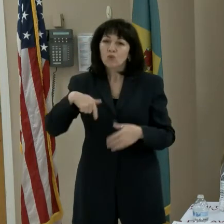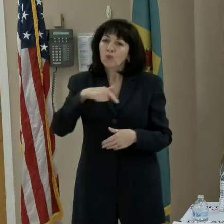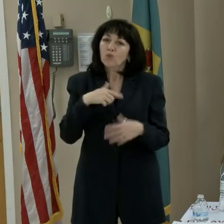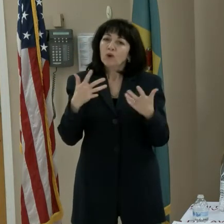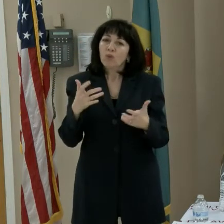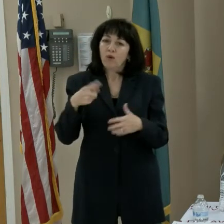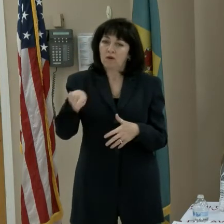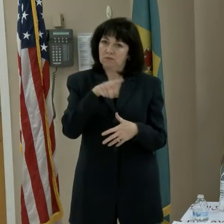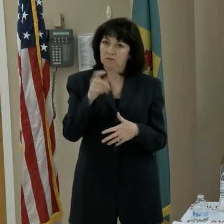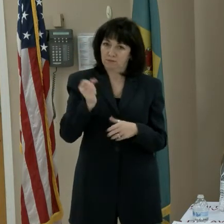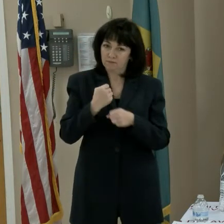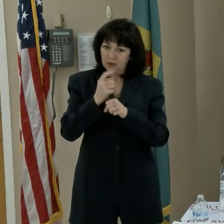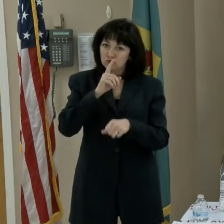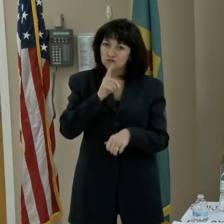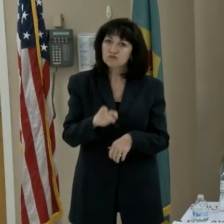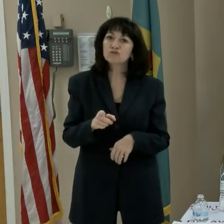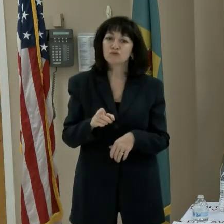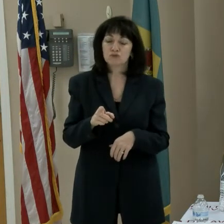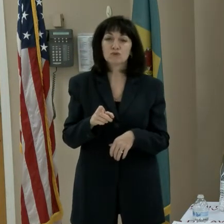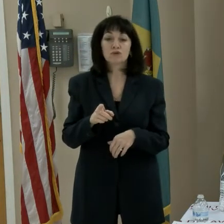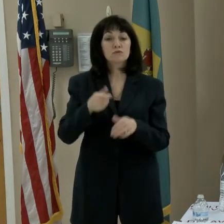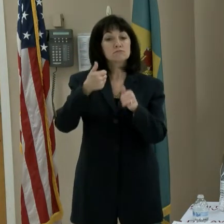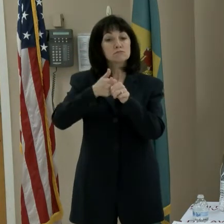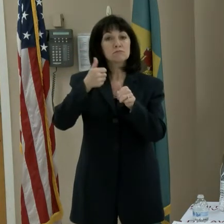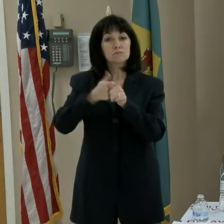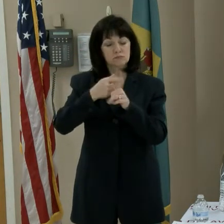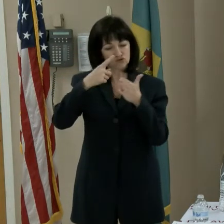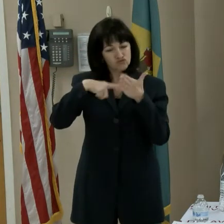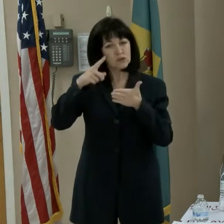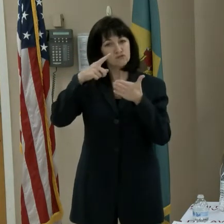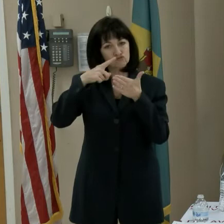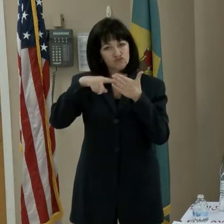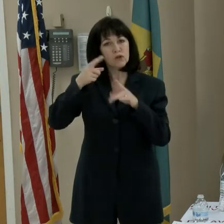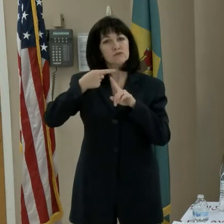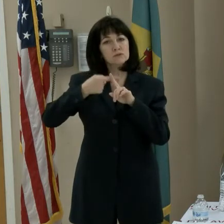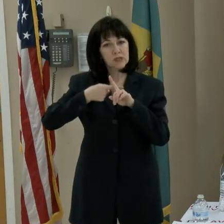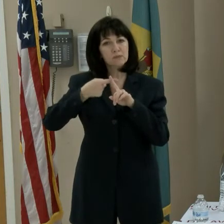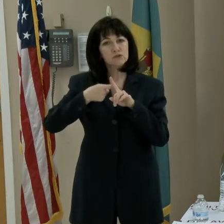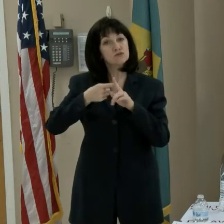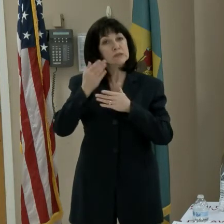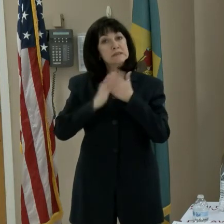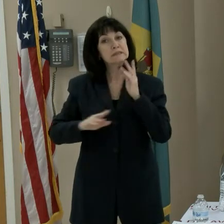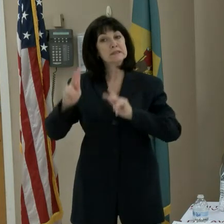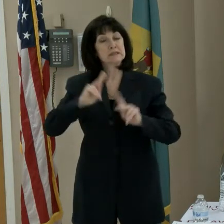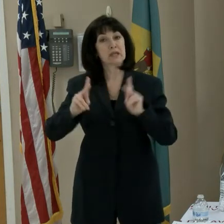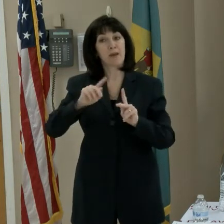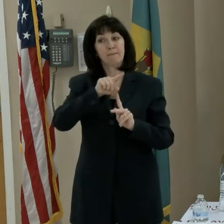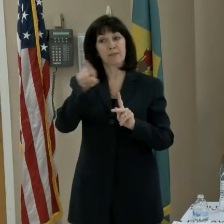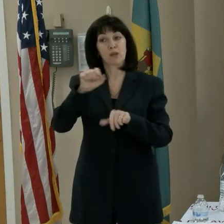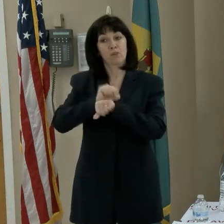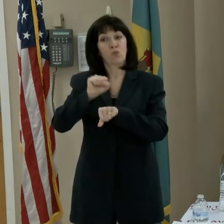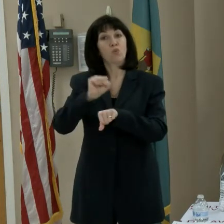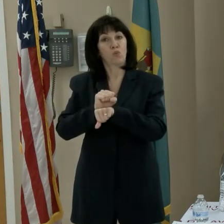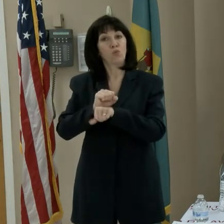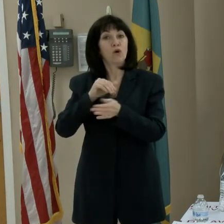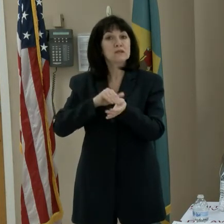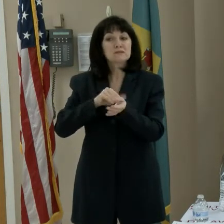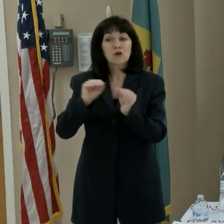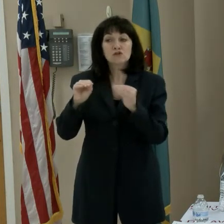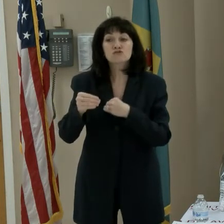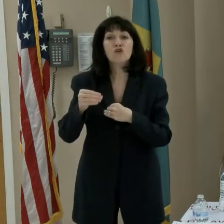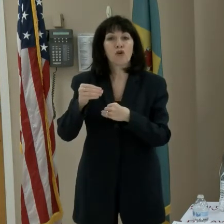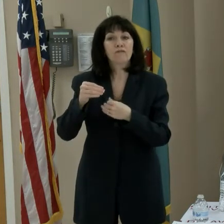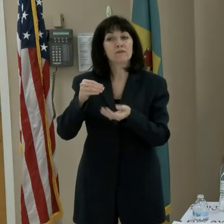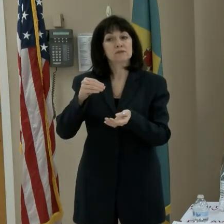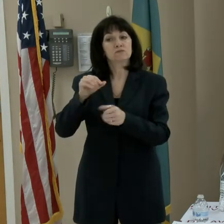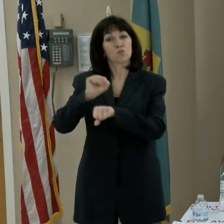make sure that you are checking your temperature. And some people in the healthcare sector should check their temperature morning